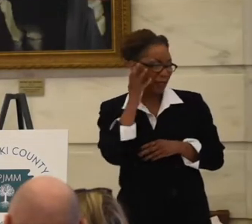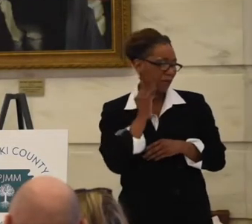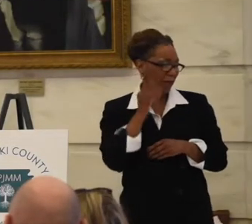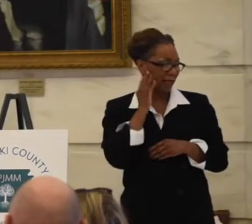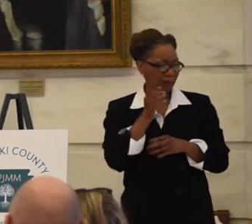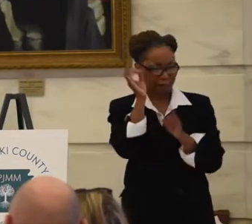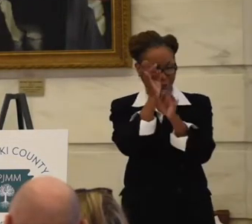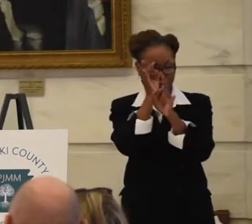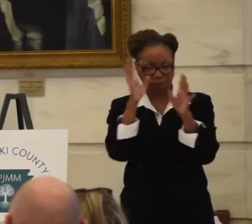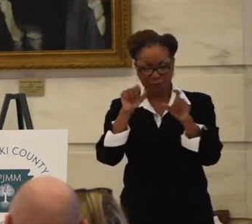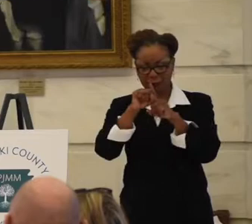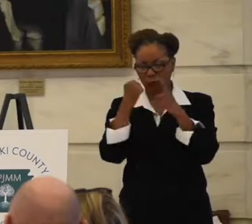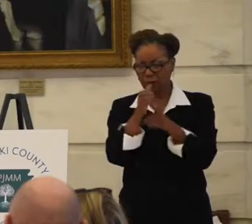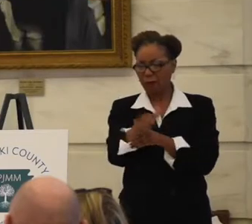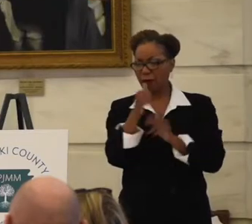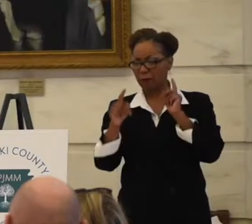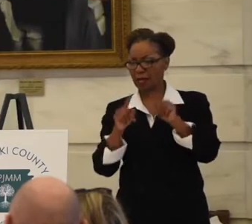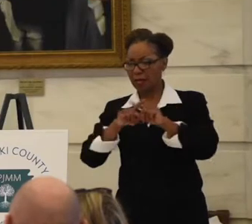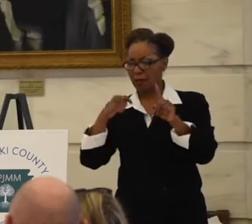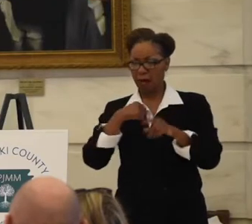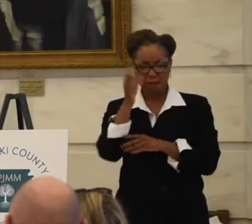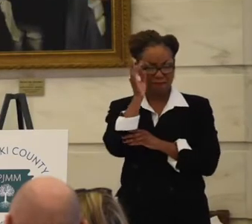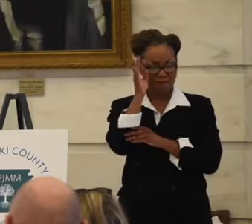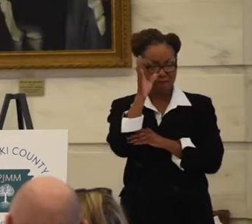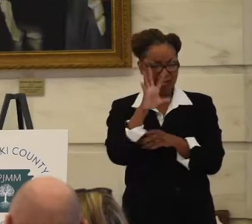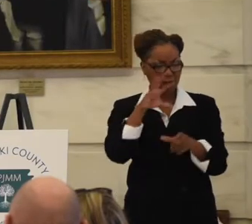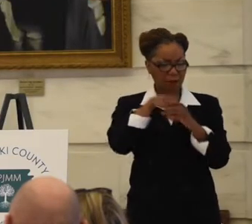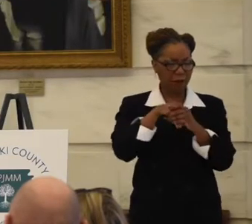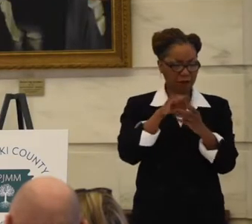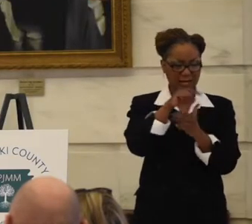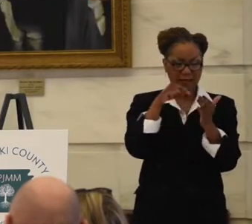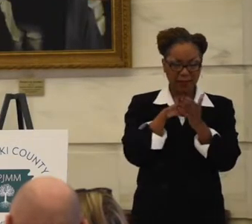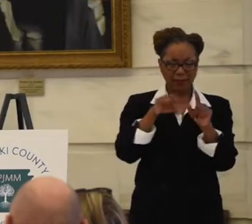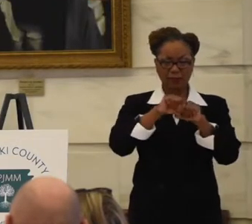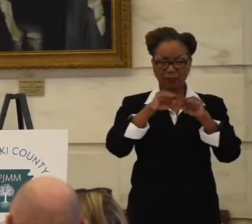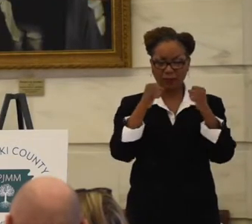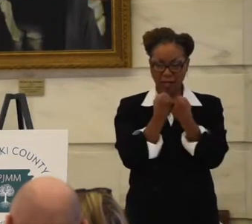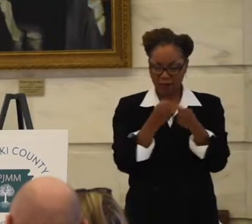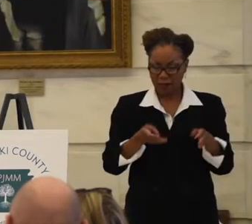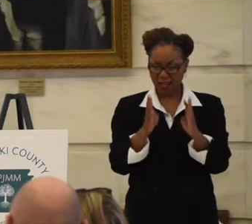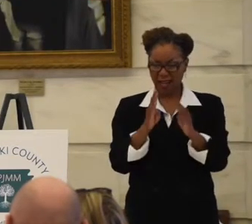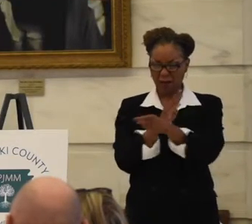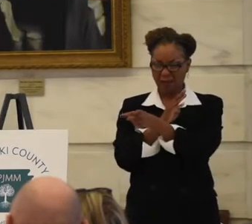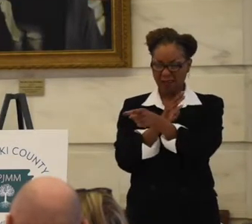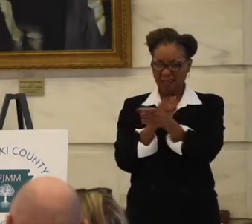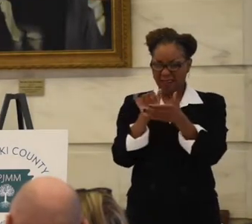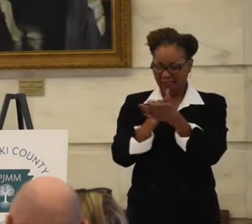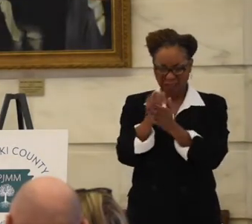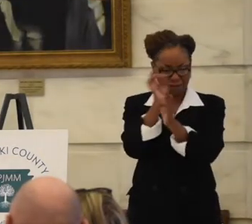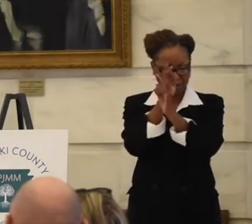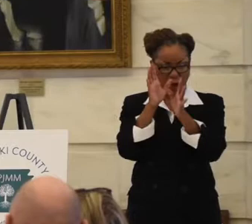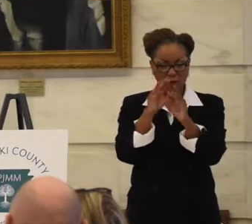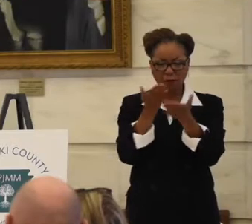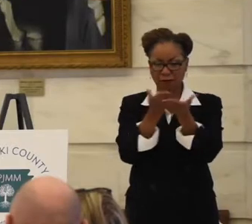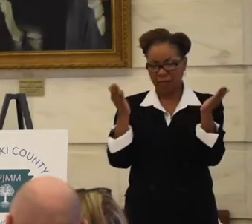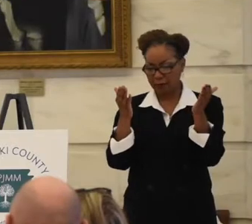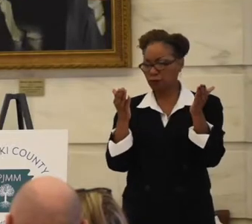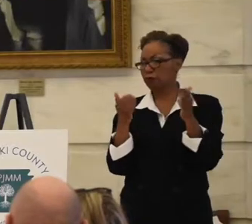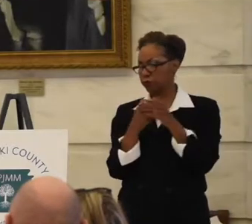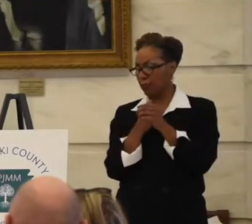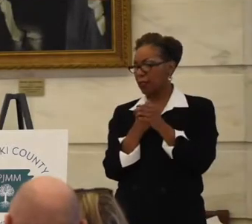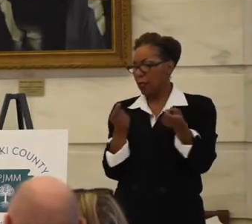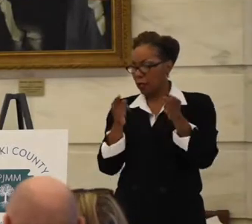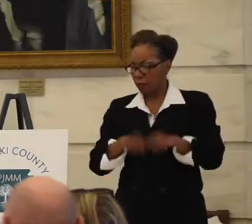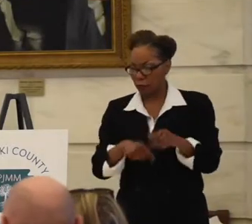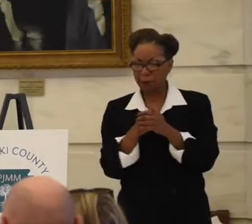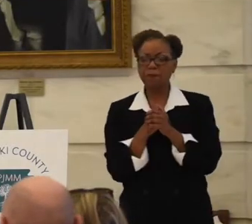face. But I'm horrified to be a part of a society that allows these atrocities to occur. Anthony Reagan, one